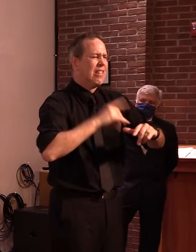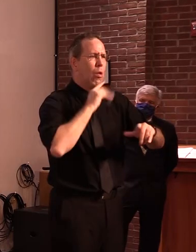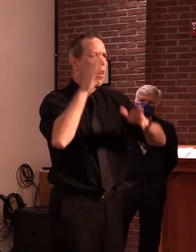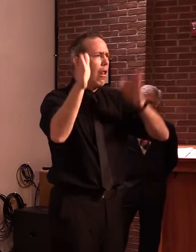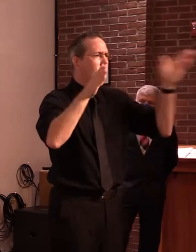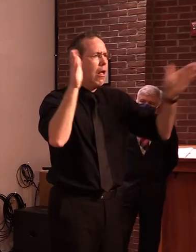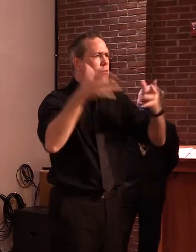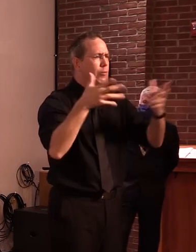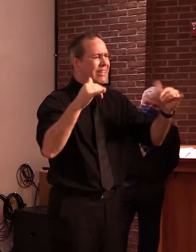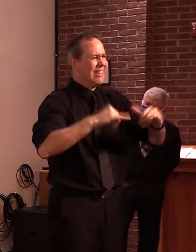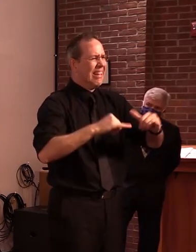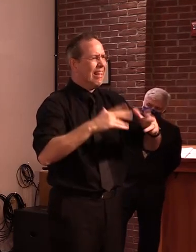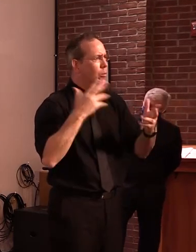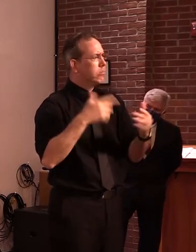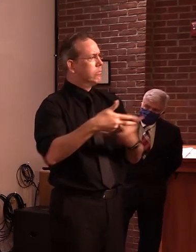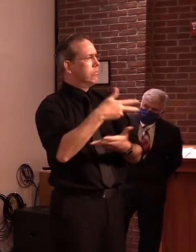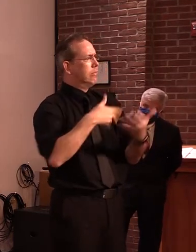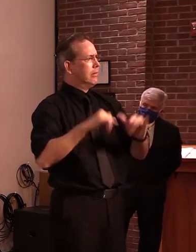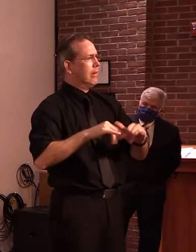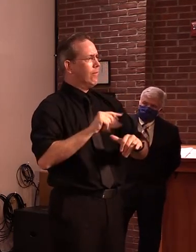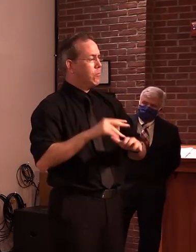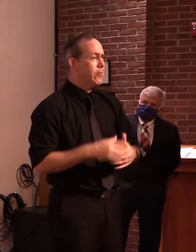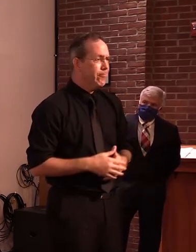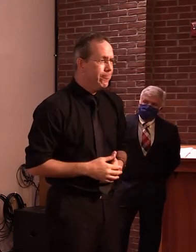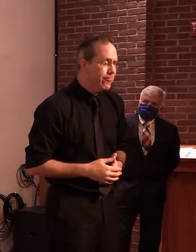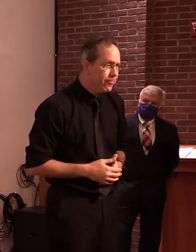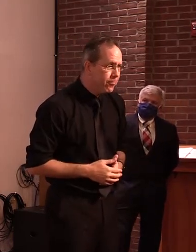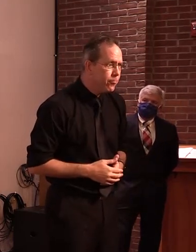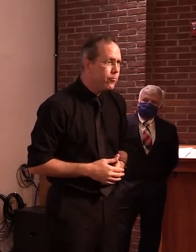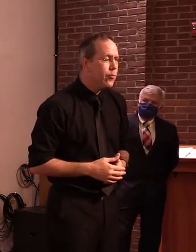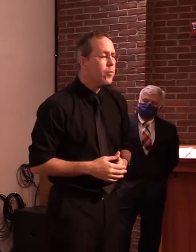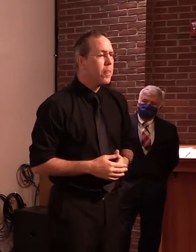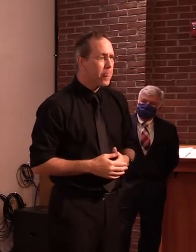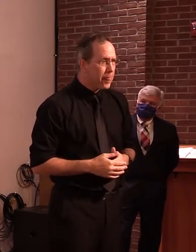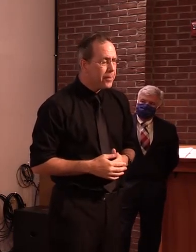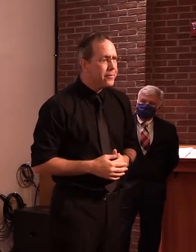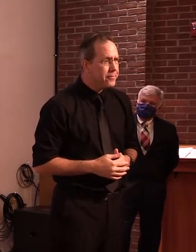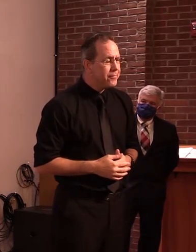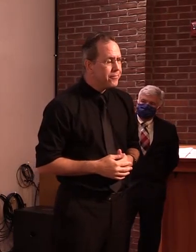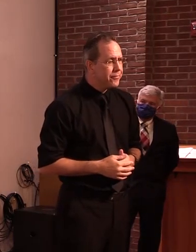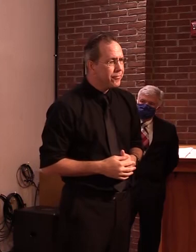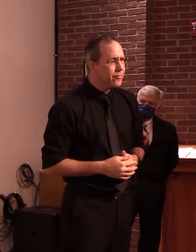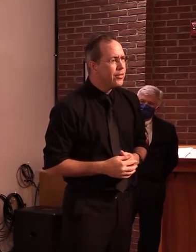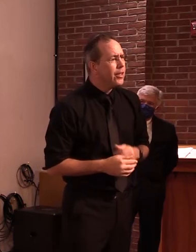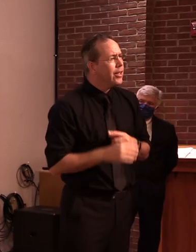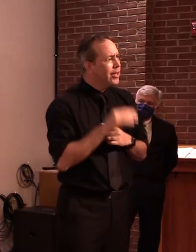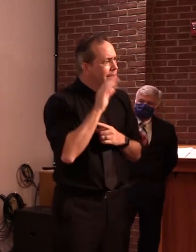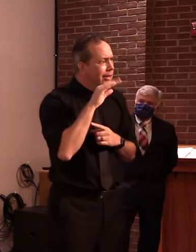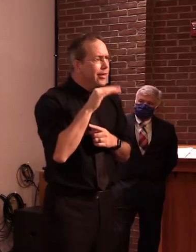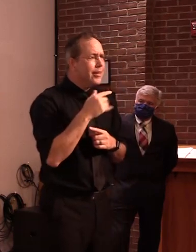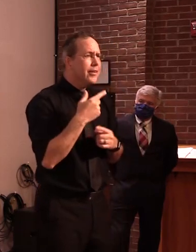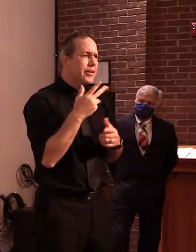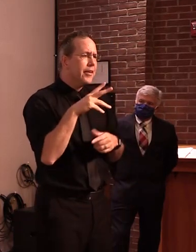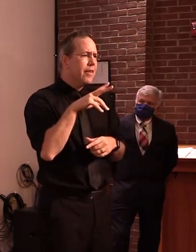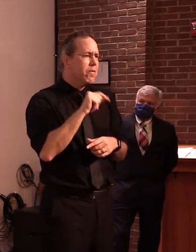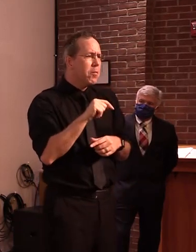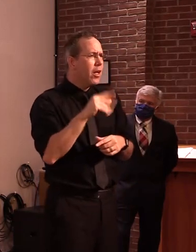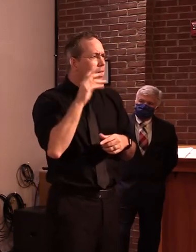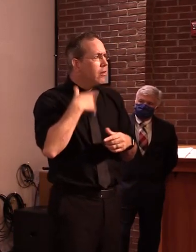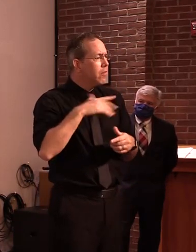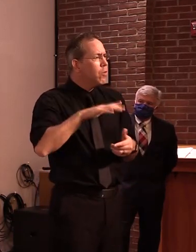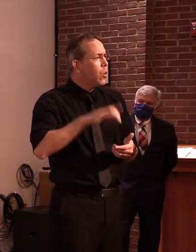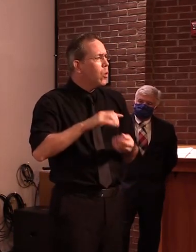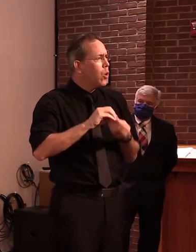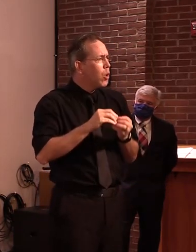if we could surround the state, and we would be okay, because we have a low number of positive